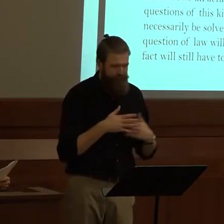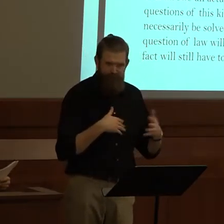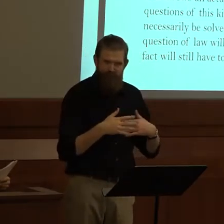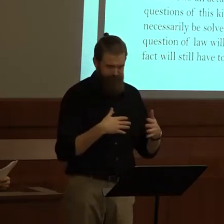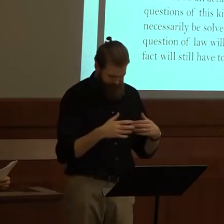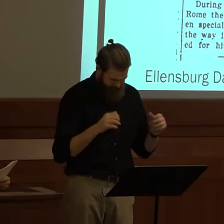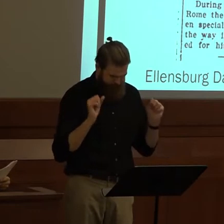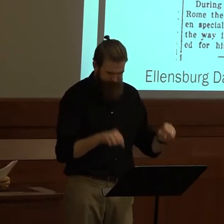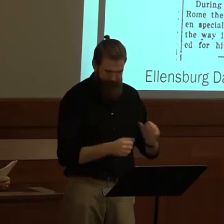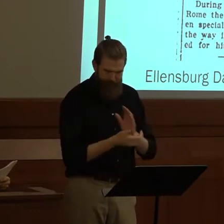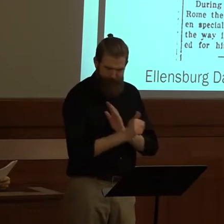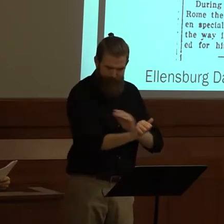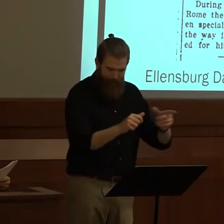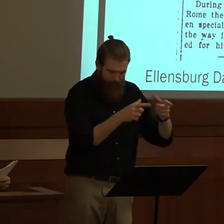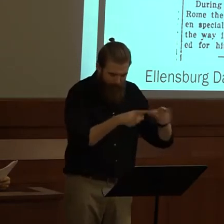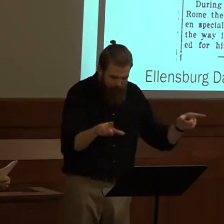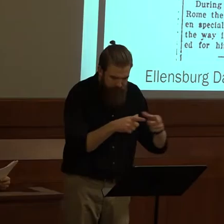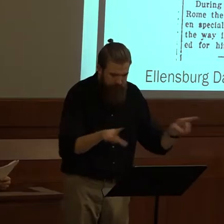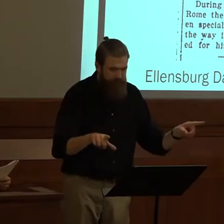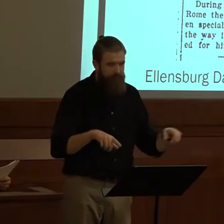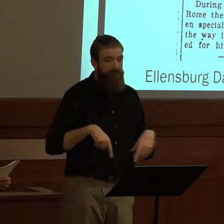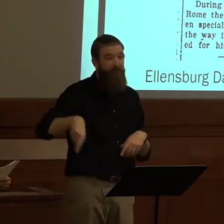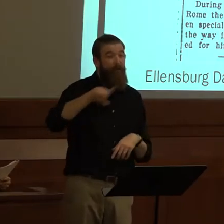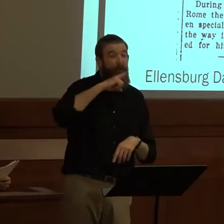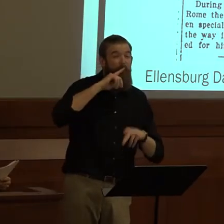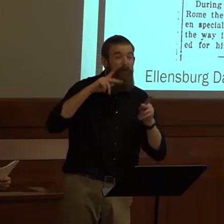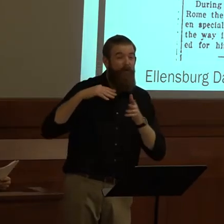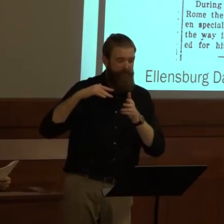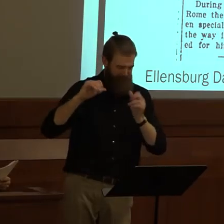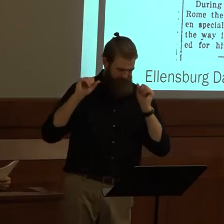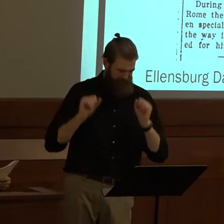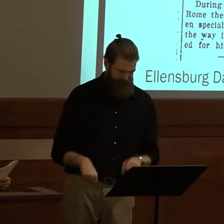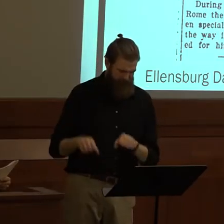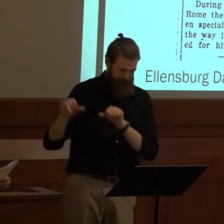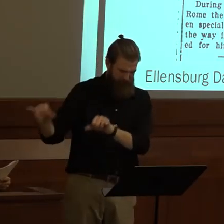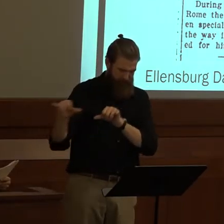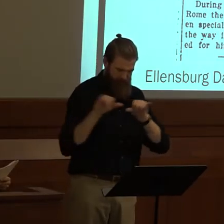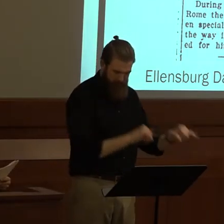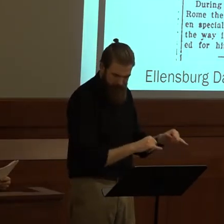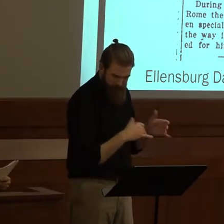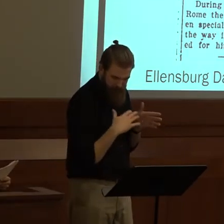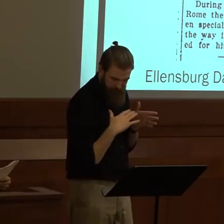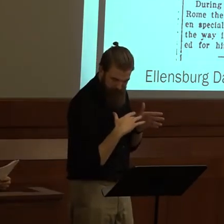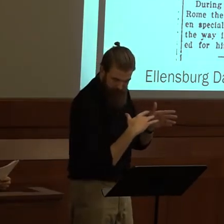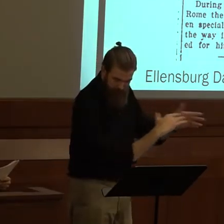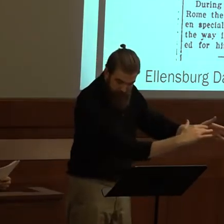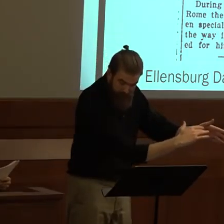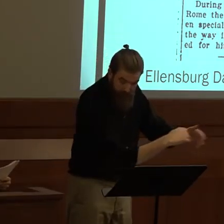So I have a few slides. This word of this did spread